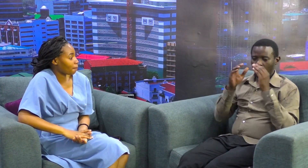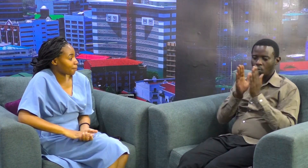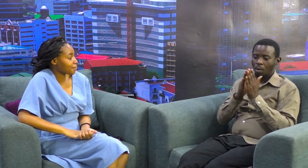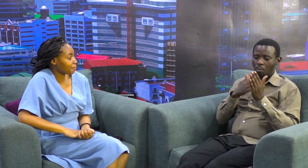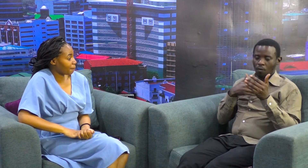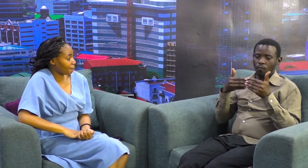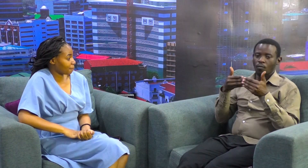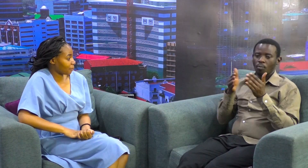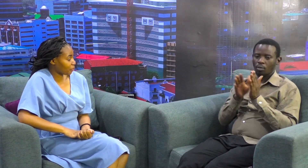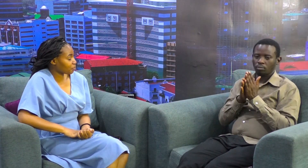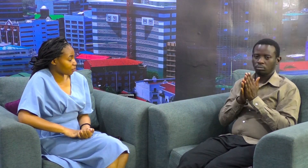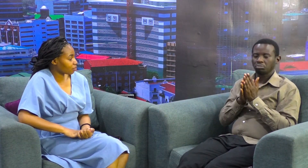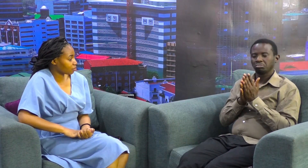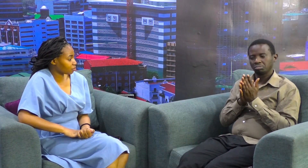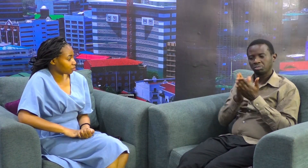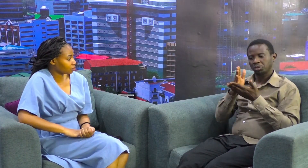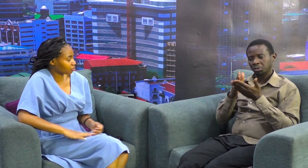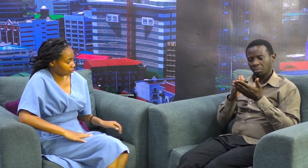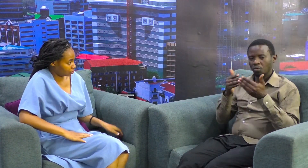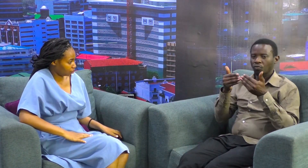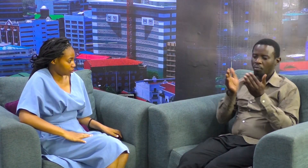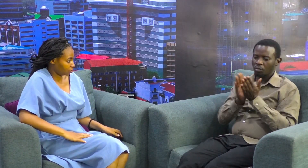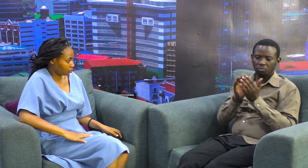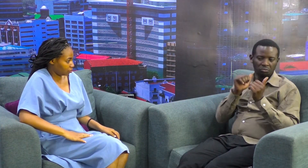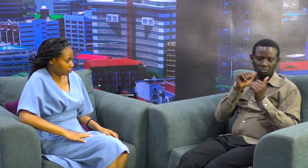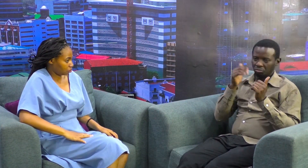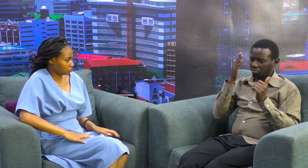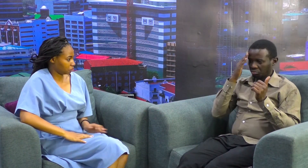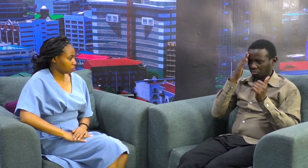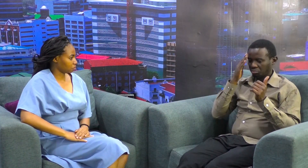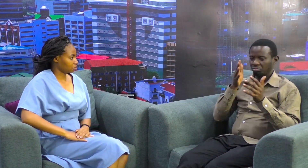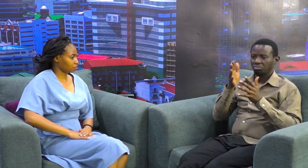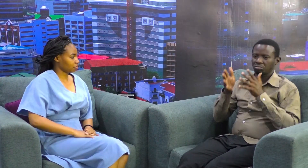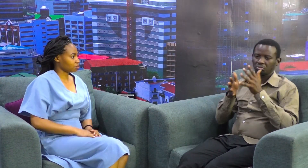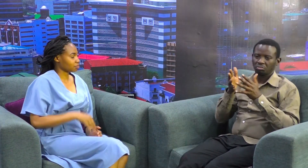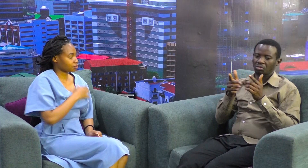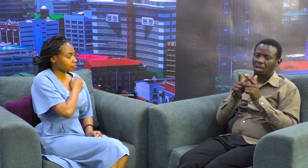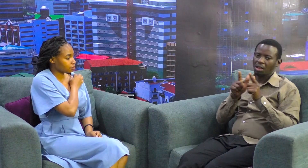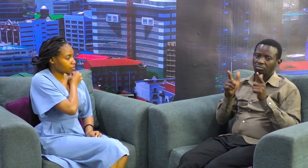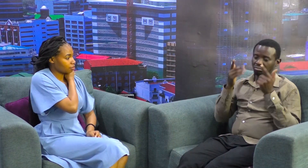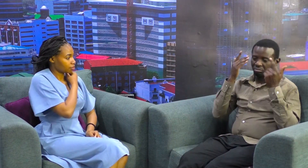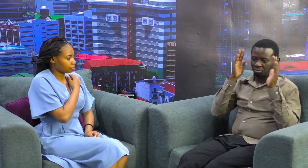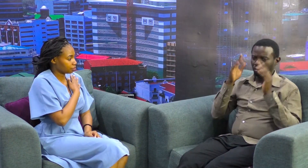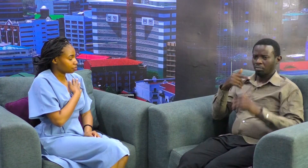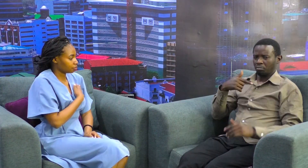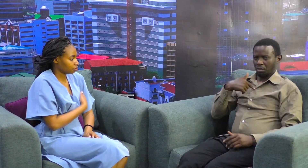I faced a lot of challenges growing up as an only deaf person because no other person knew sign language in my family.